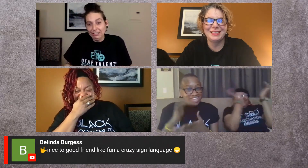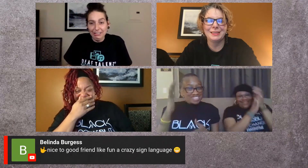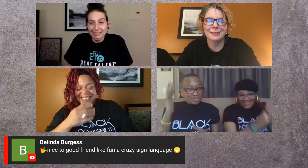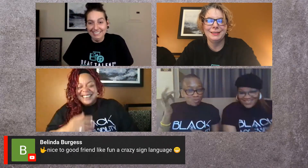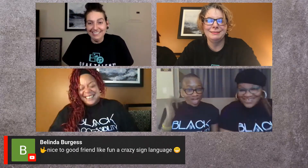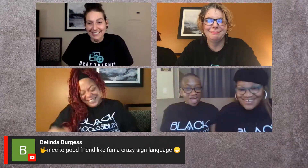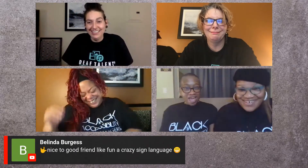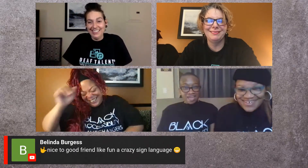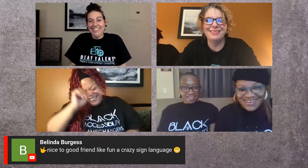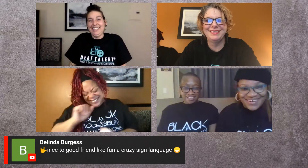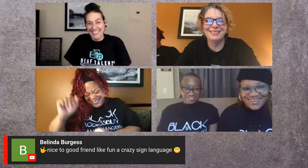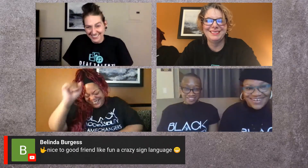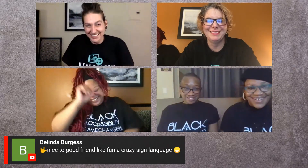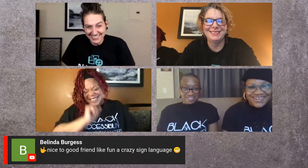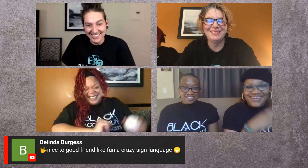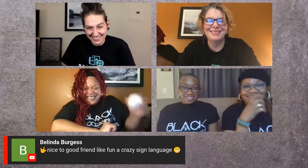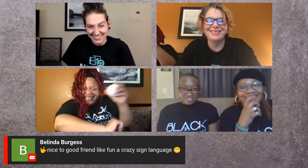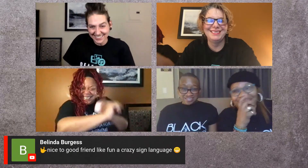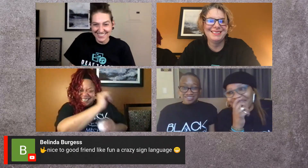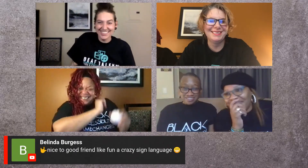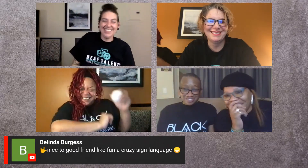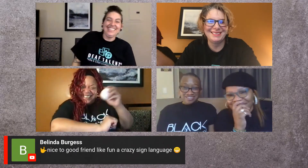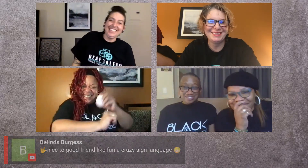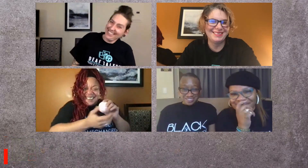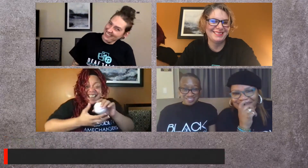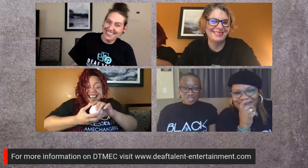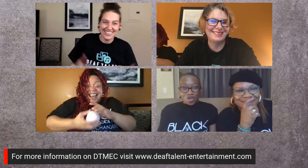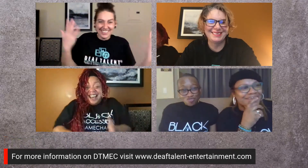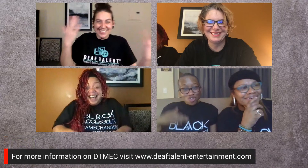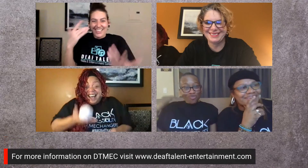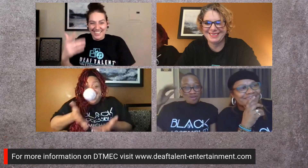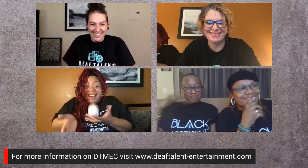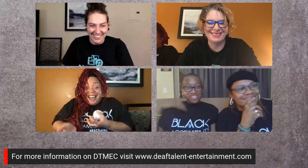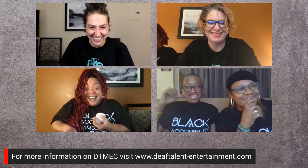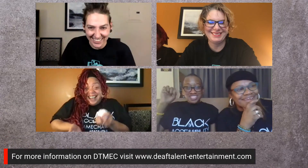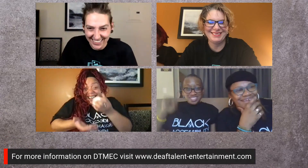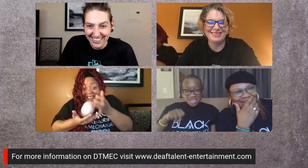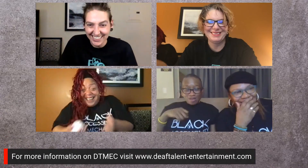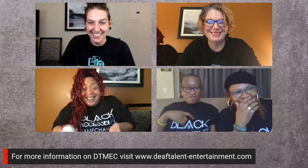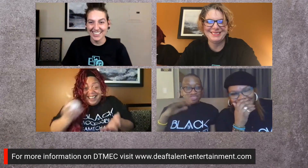She's from the South. That's why.